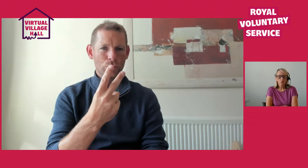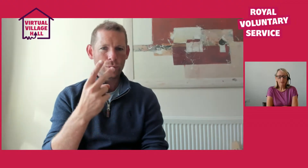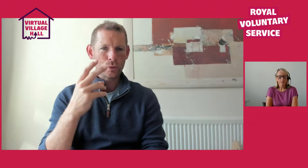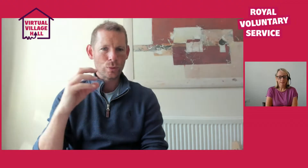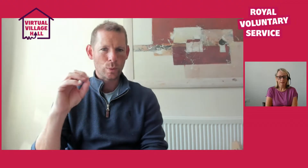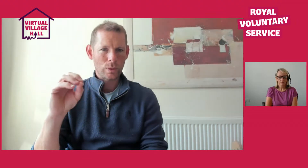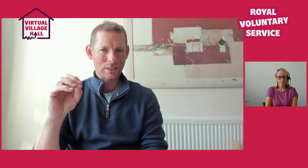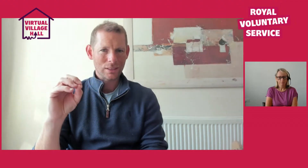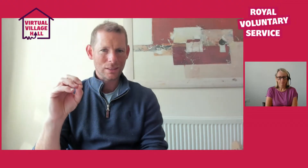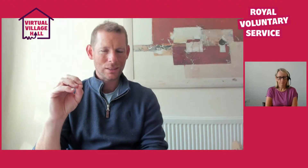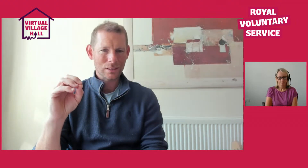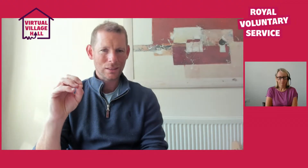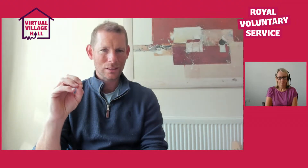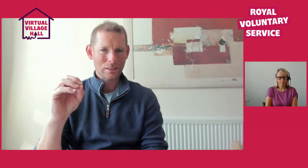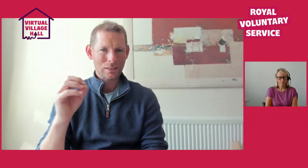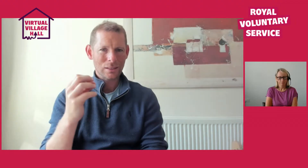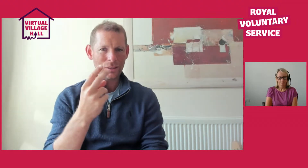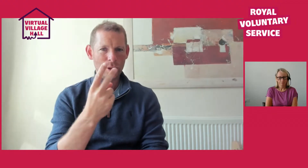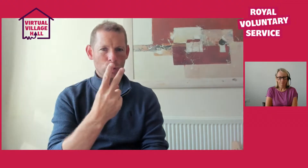and 20.